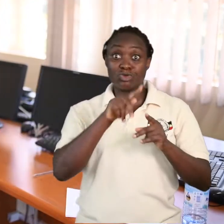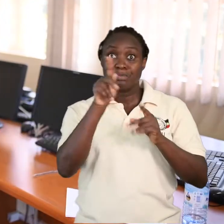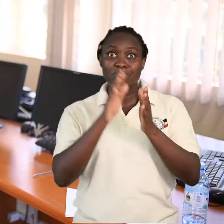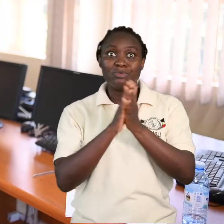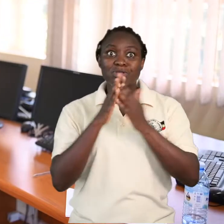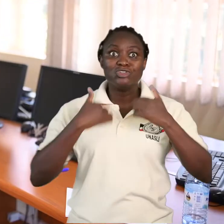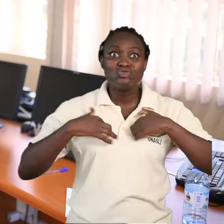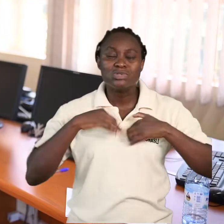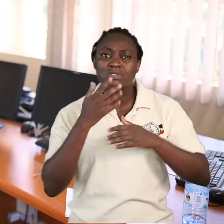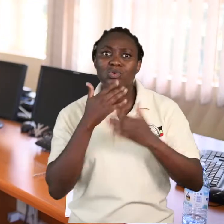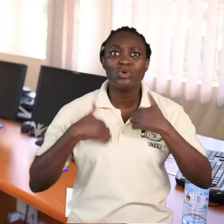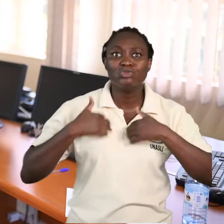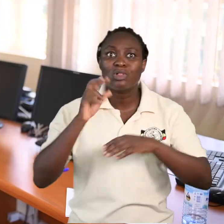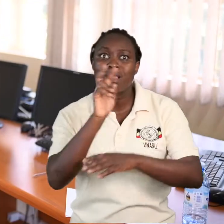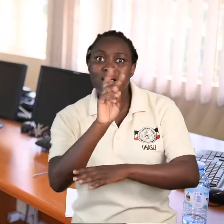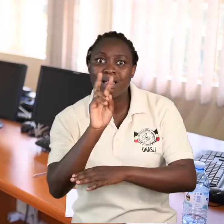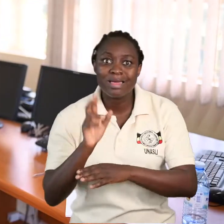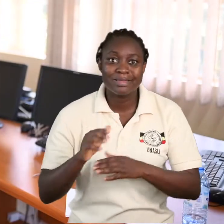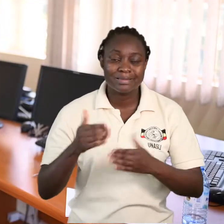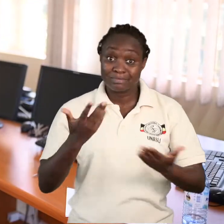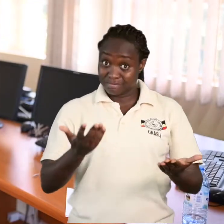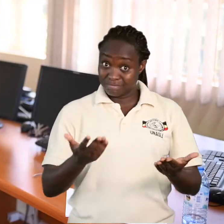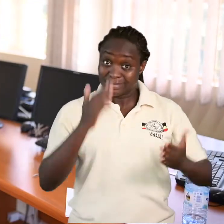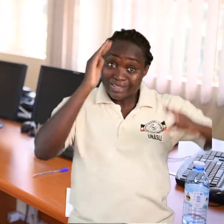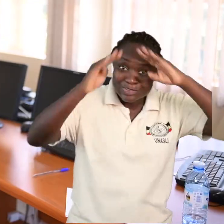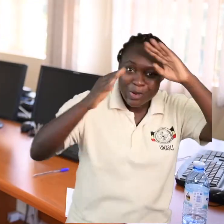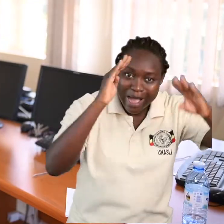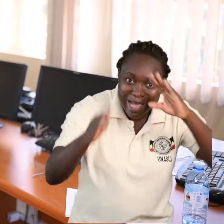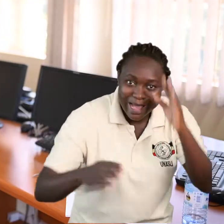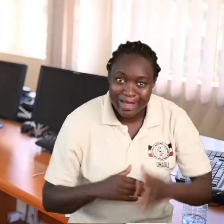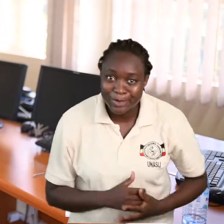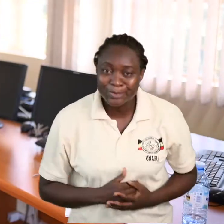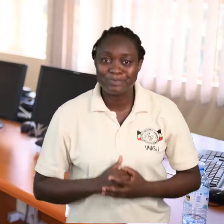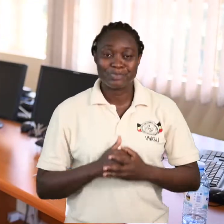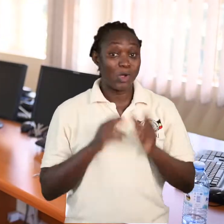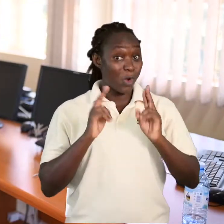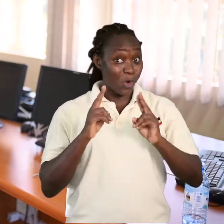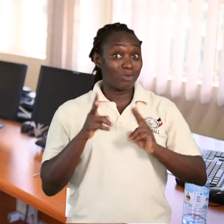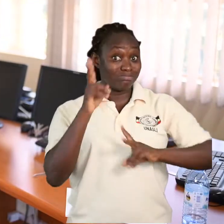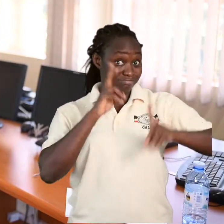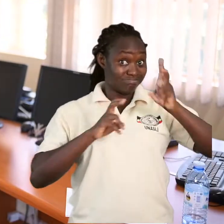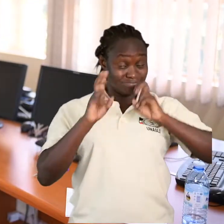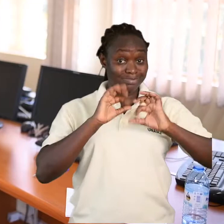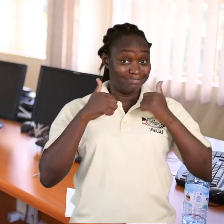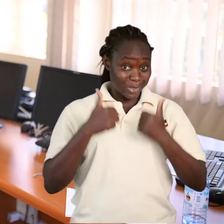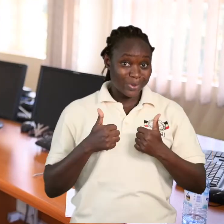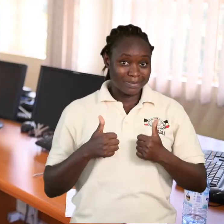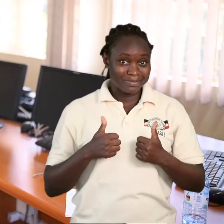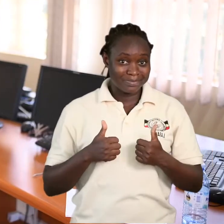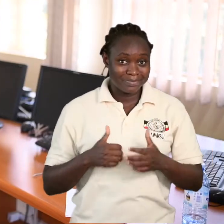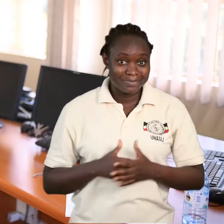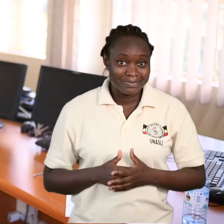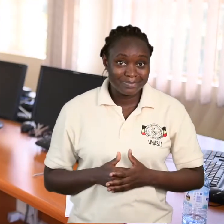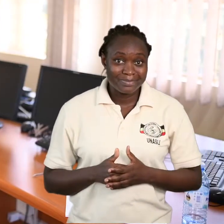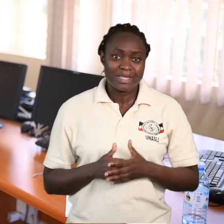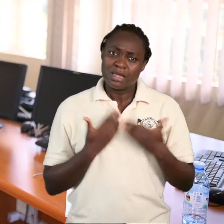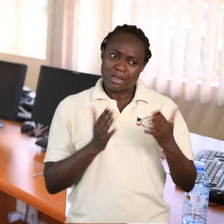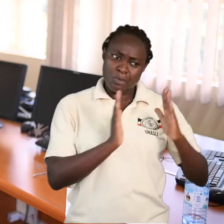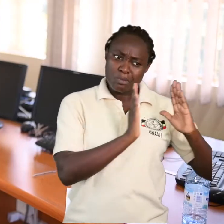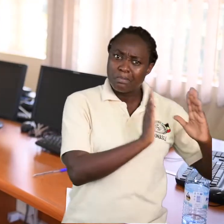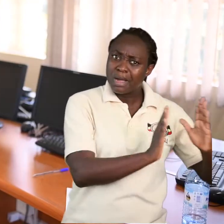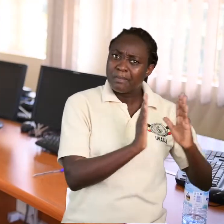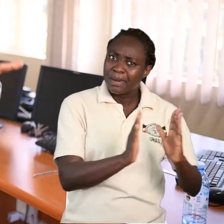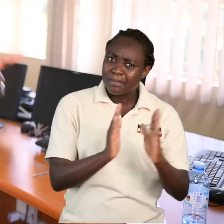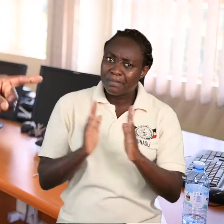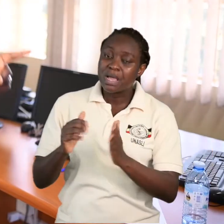eye. Hello, learner. Hello, viewer. Hope we are together. The steps I'm taking you through